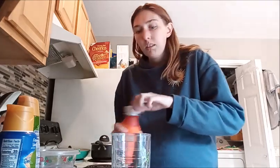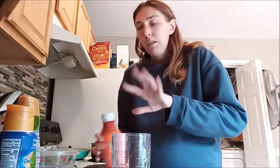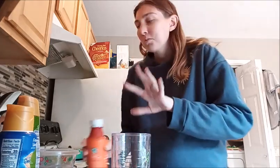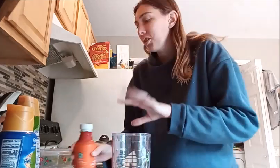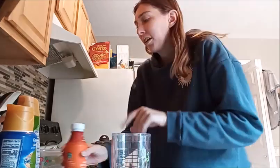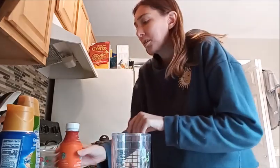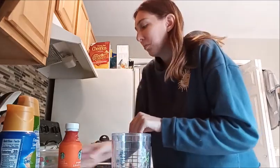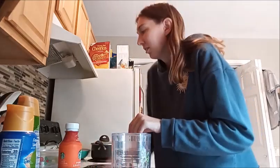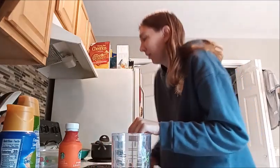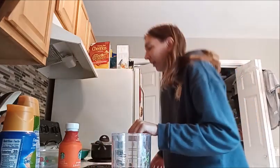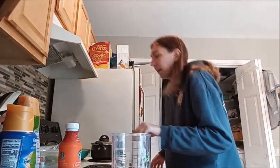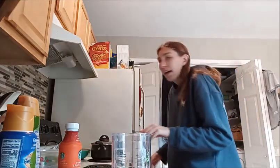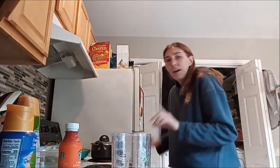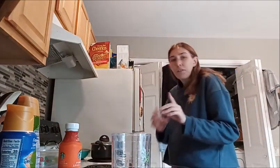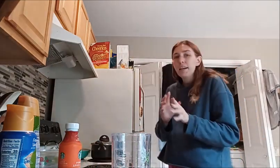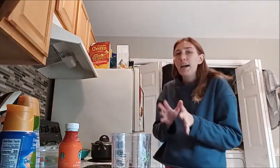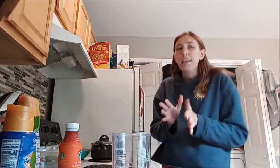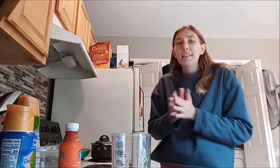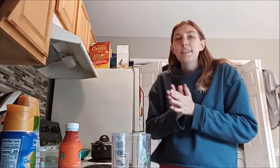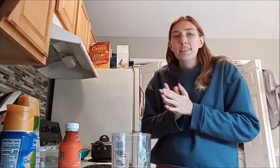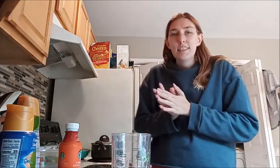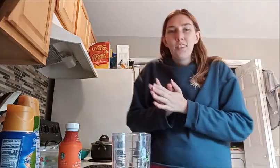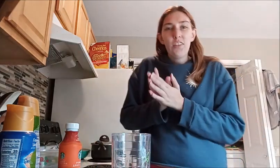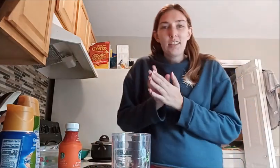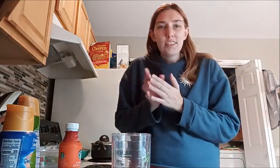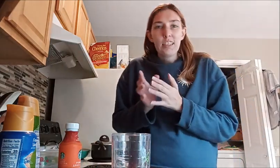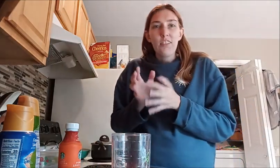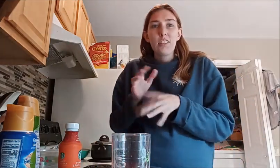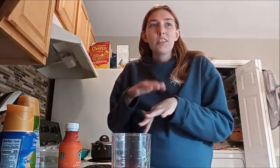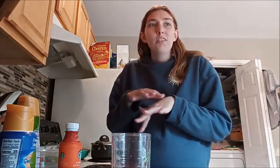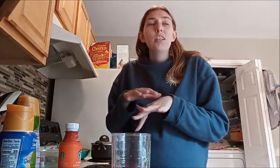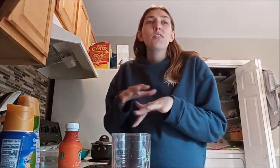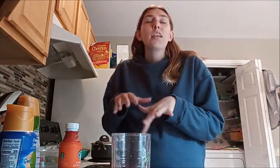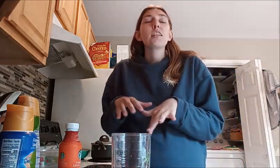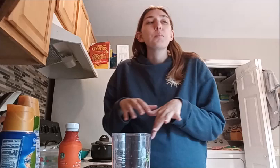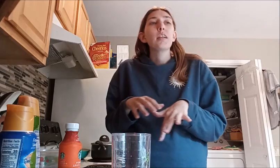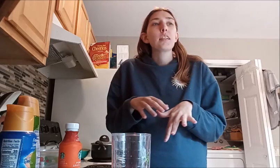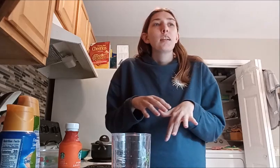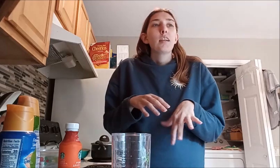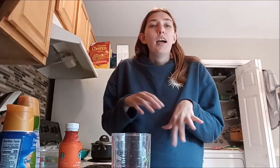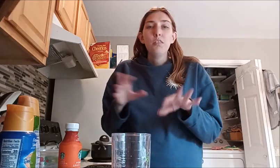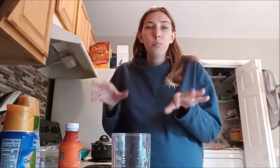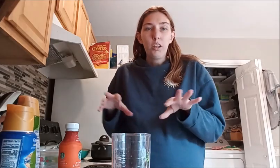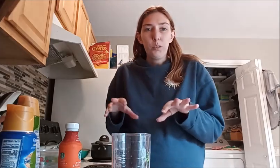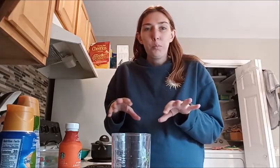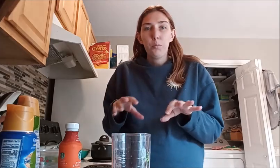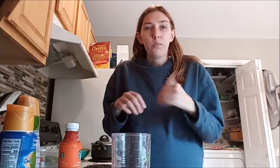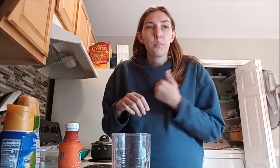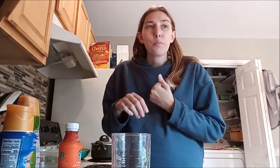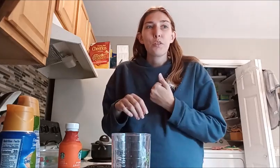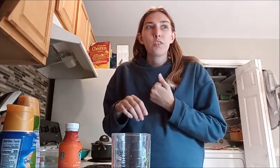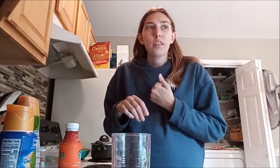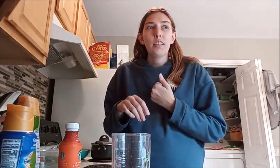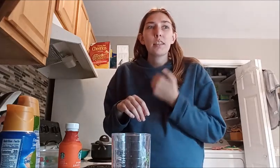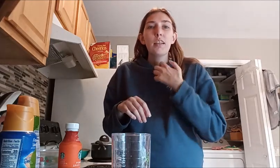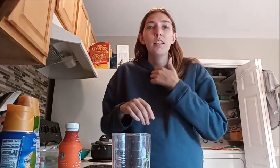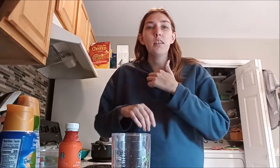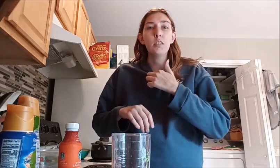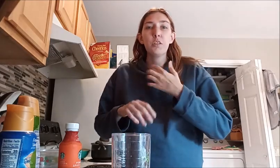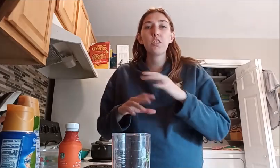I'm trying something, okay? FYI, it's the funniest thing ever. So, not the funniest, but, like, I don't know about other people, but for me personally, like, especially if it's